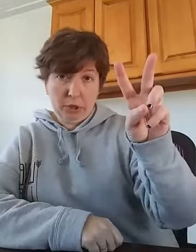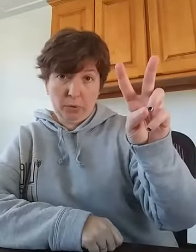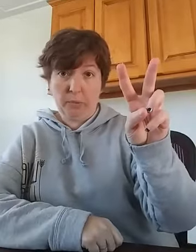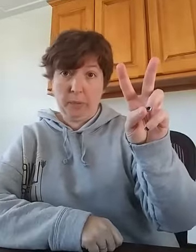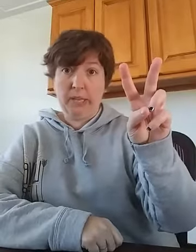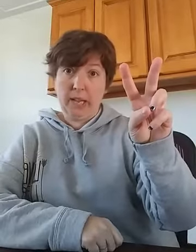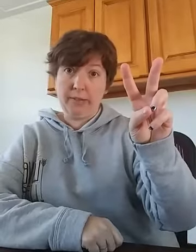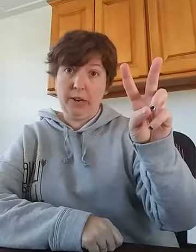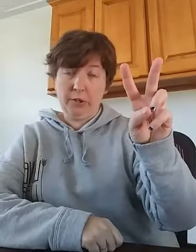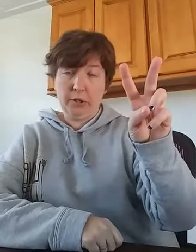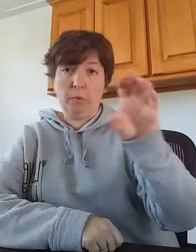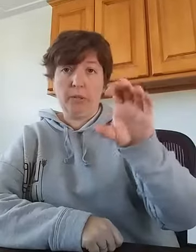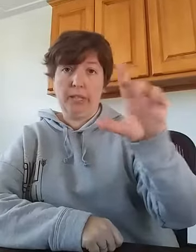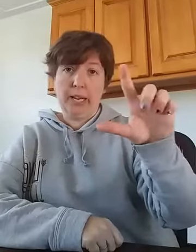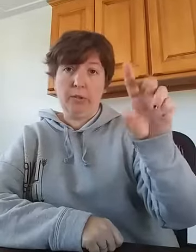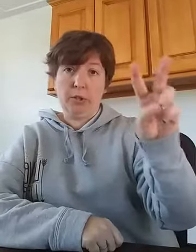two would be classifier 2 or CL2.